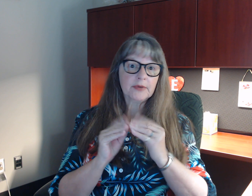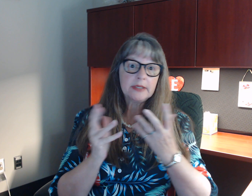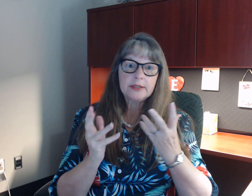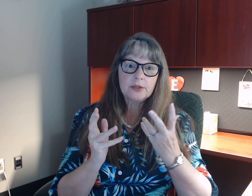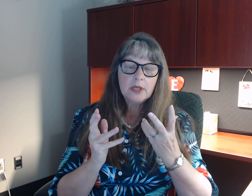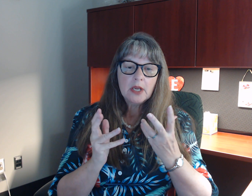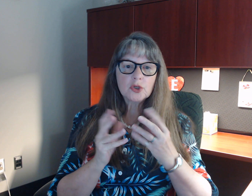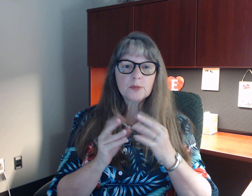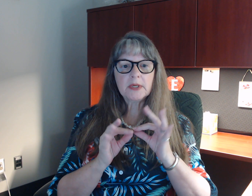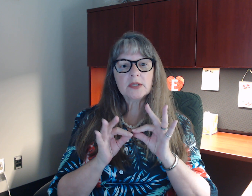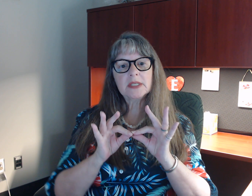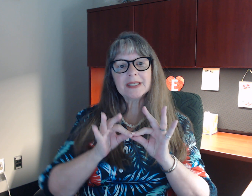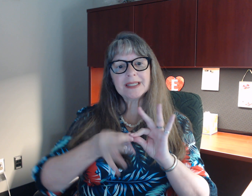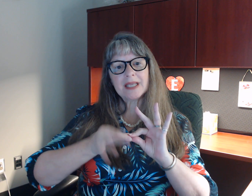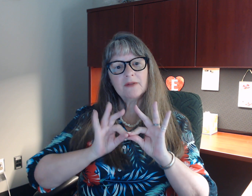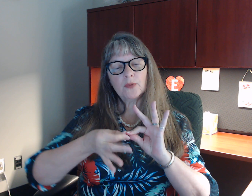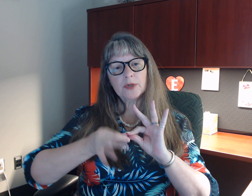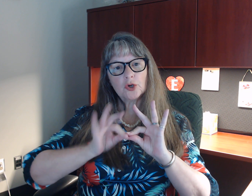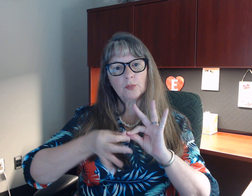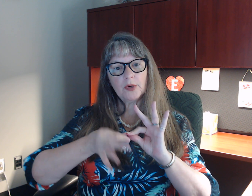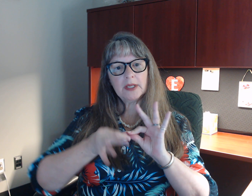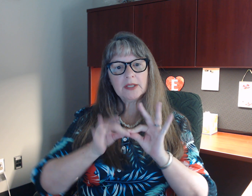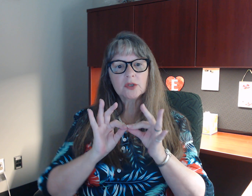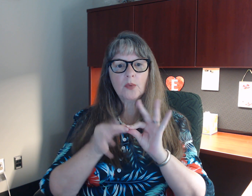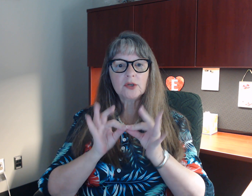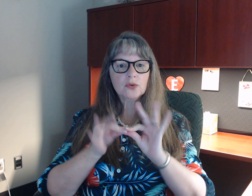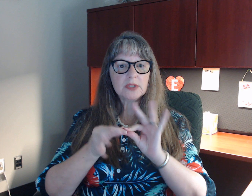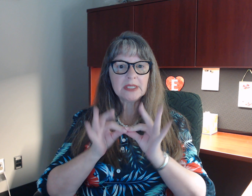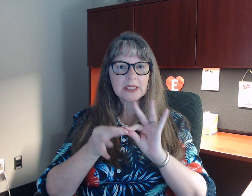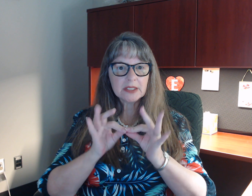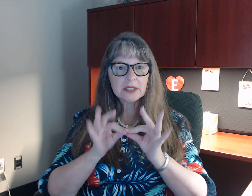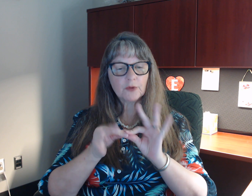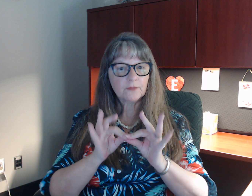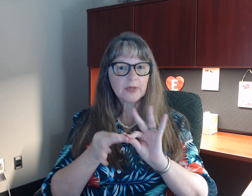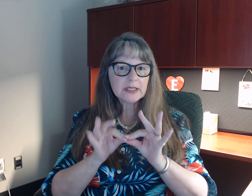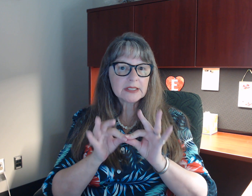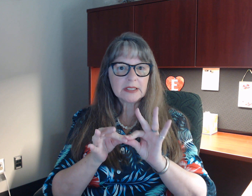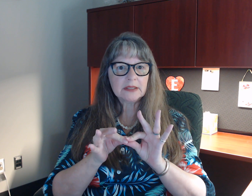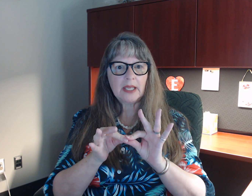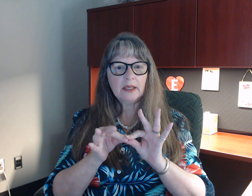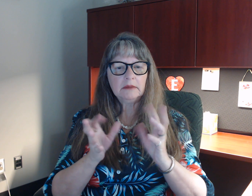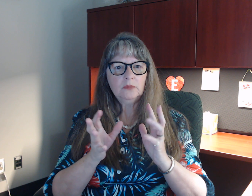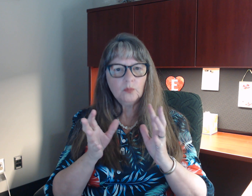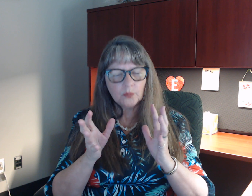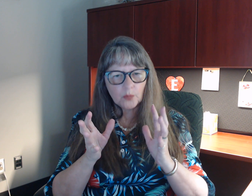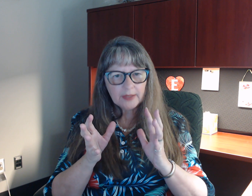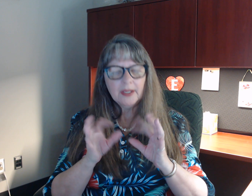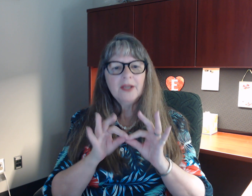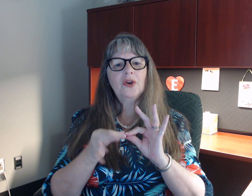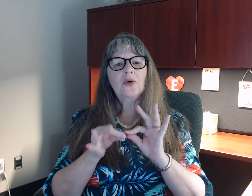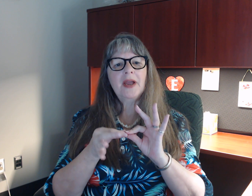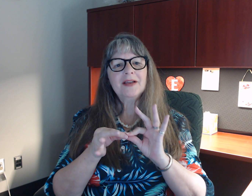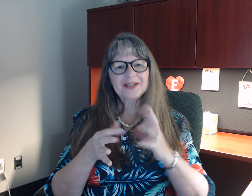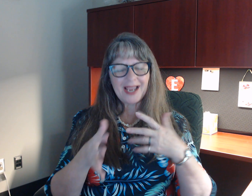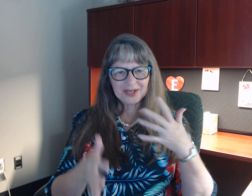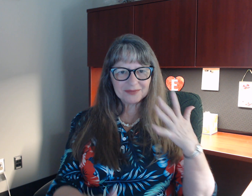fixed just because this is the sign for interpret. And so when I do see this for fix, it's like, what? I